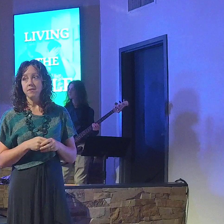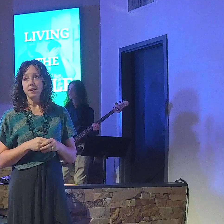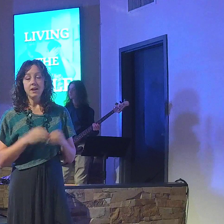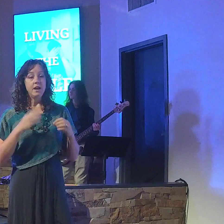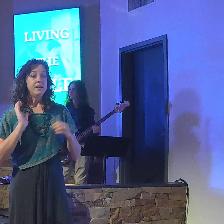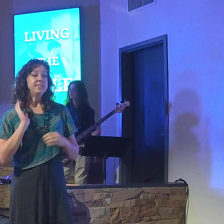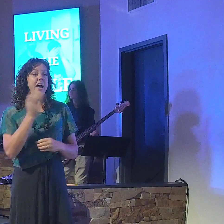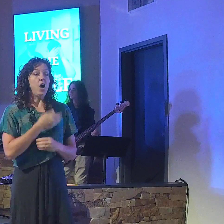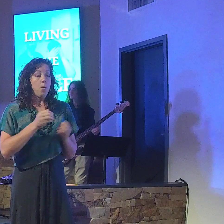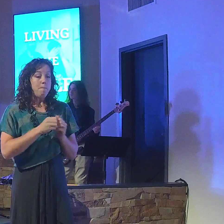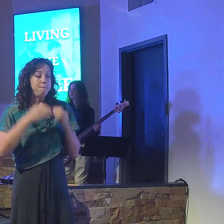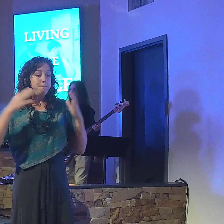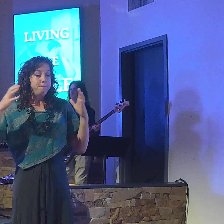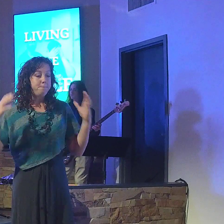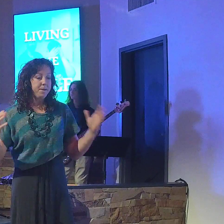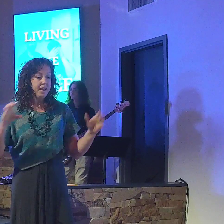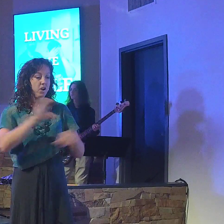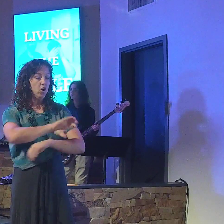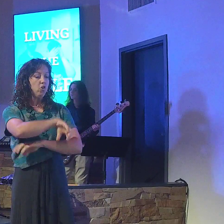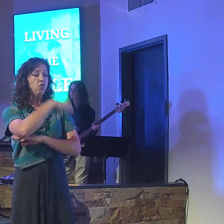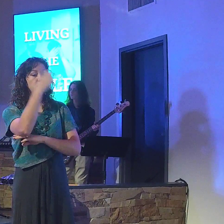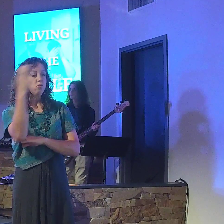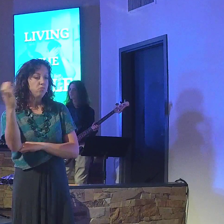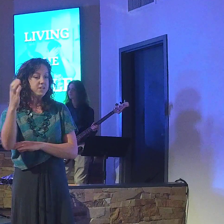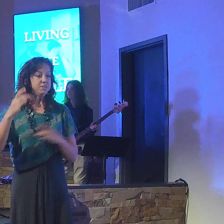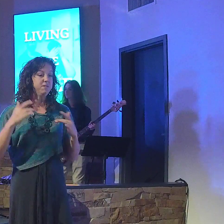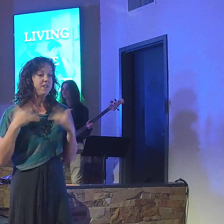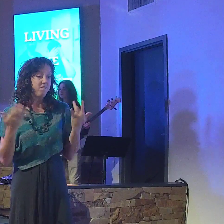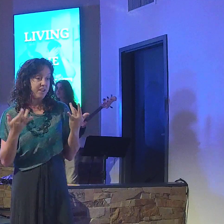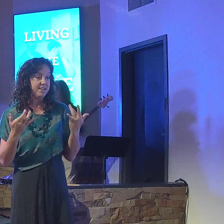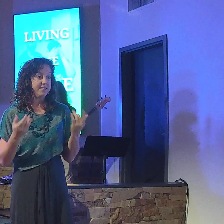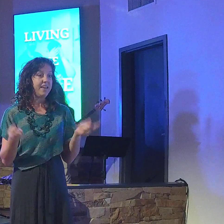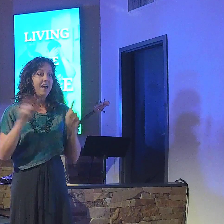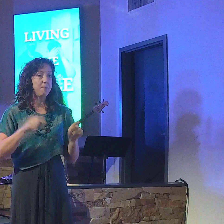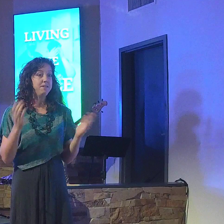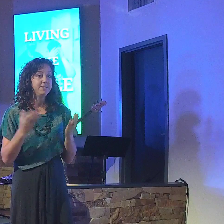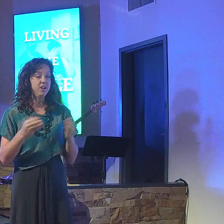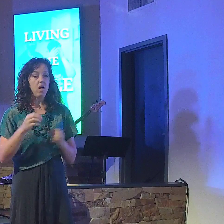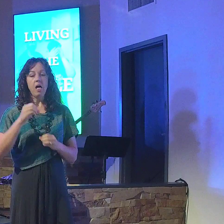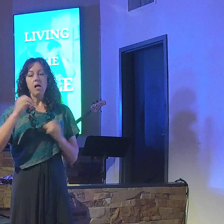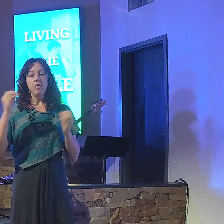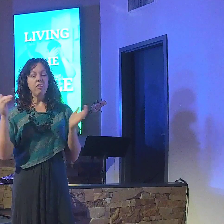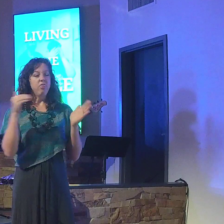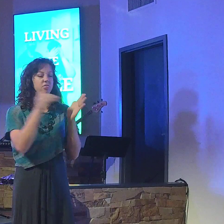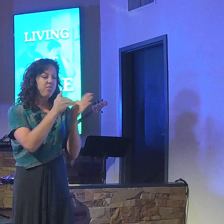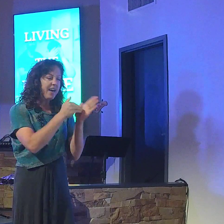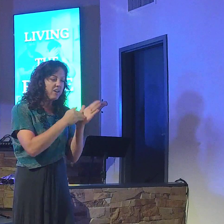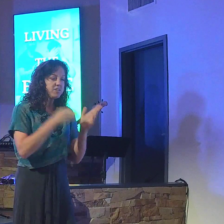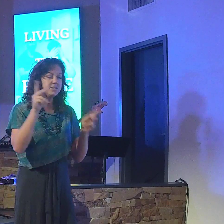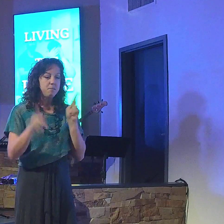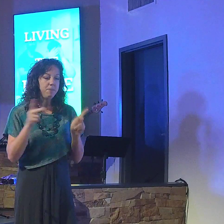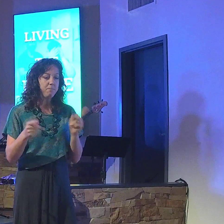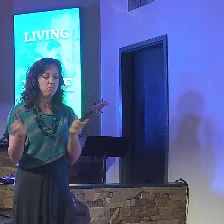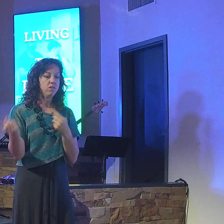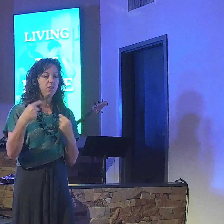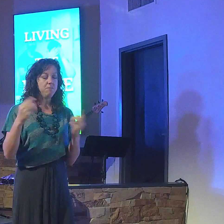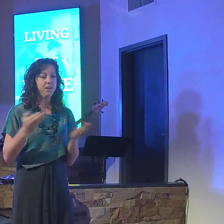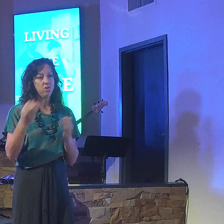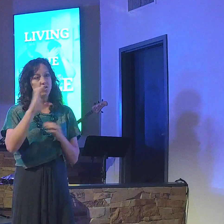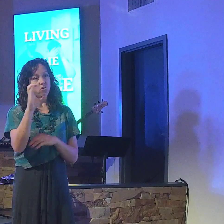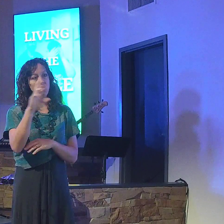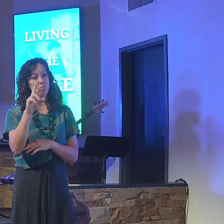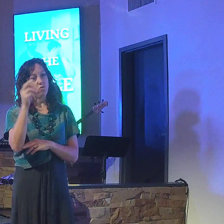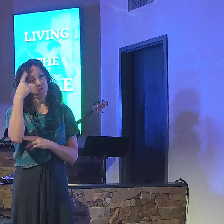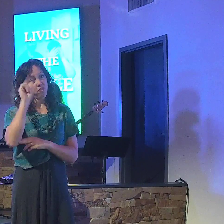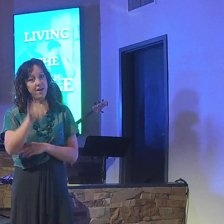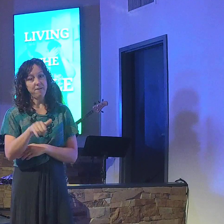big Christmas outreach that we do. It's a very large Christmas drama. Thousands of people in the community come to it. It's been several years since we've been able to